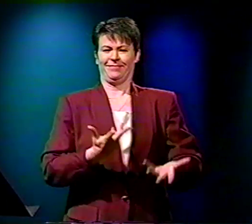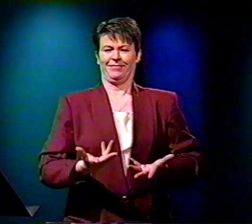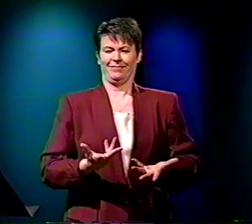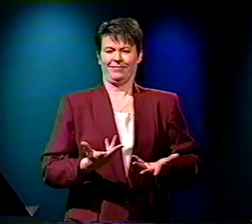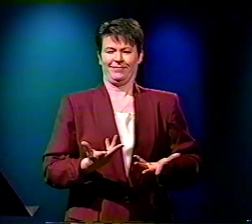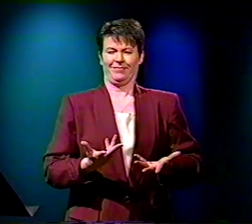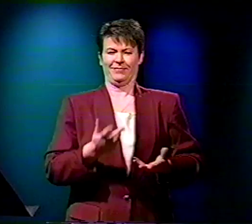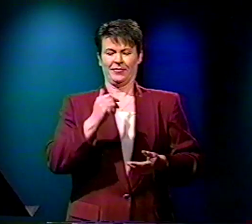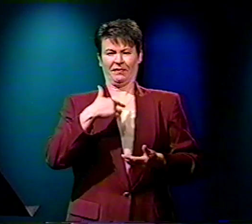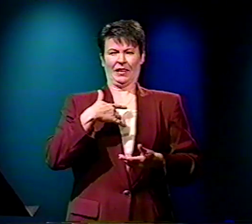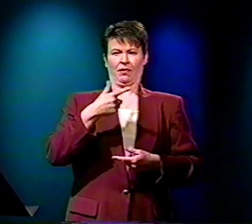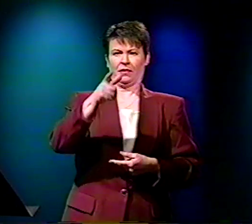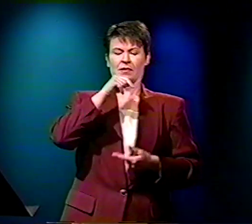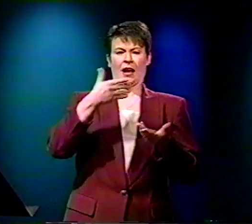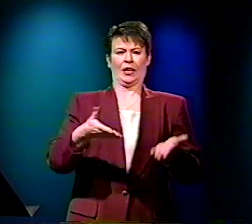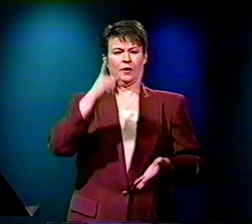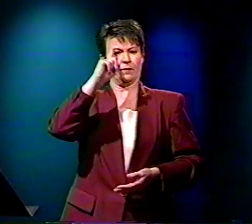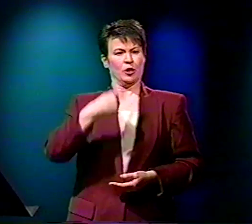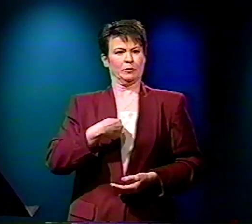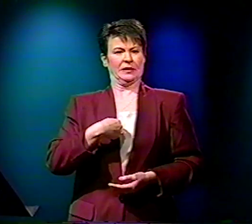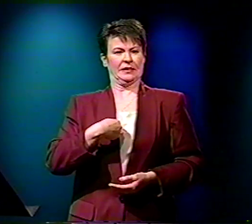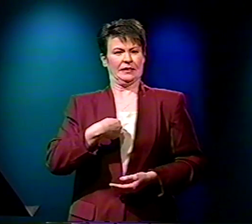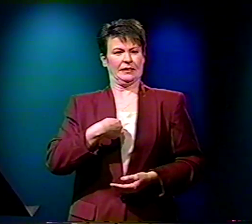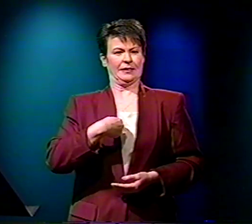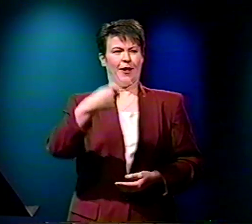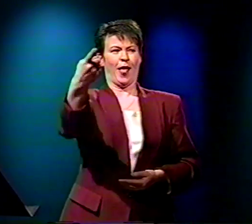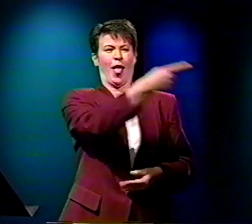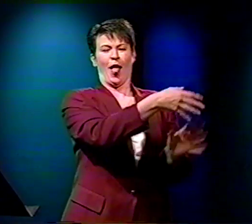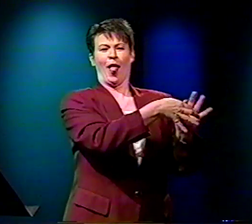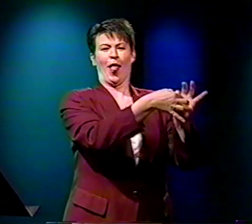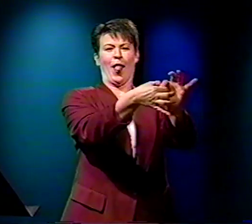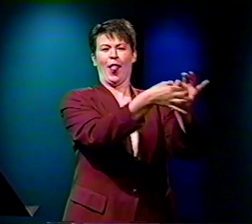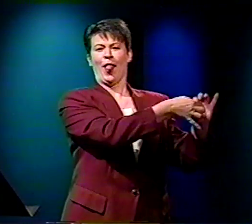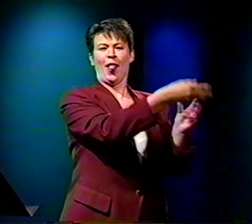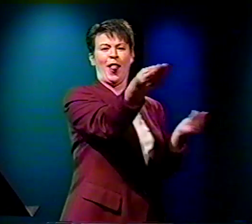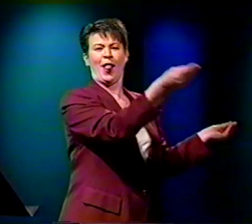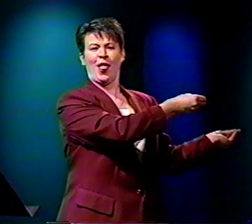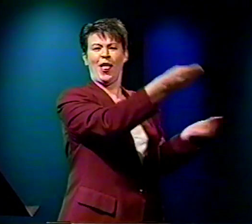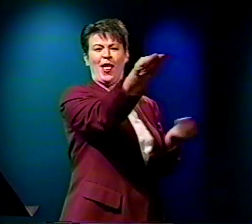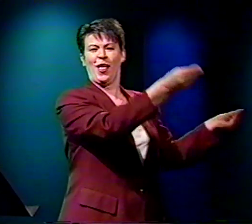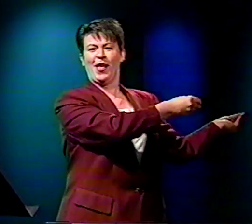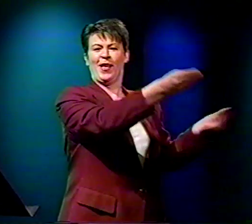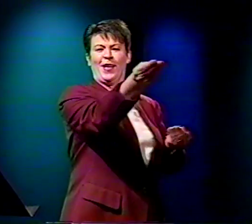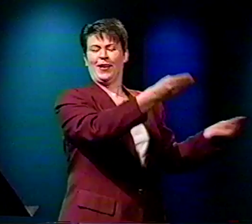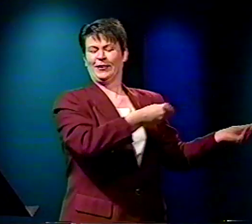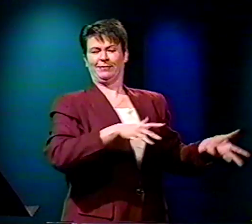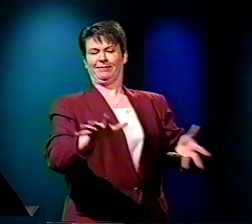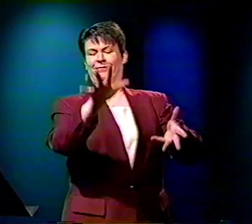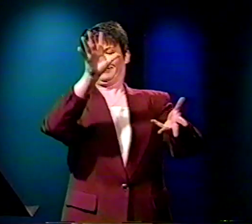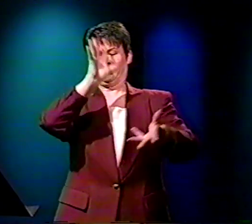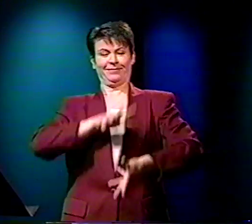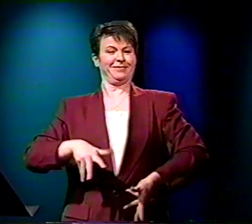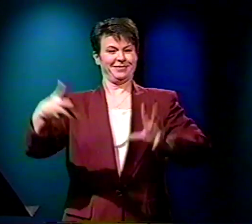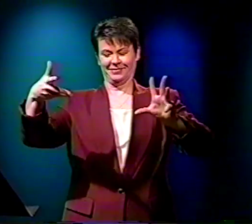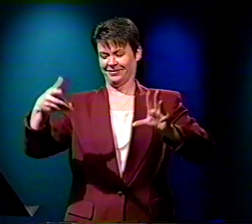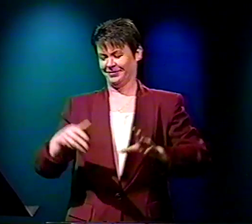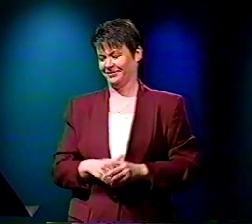because that eye contact is being shifted to the feed interpreter. And it begins to feel as though the interpreter is not even here for me at all, but is here for the